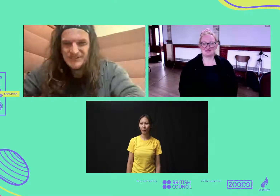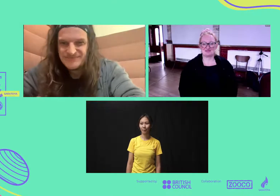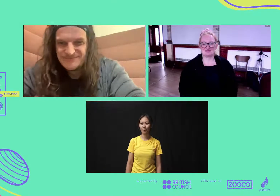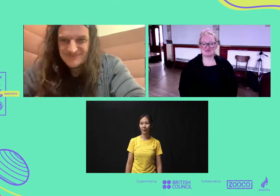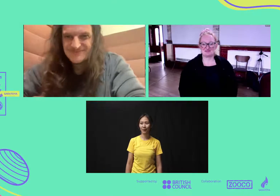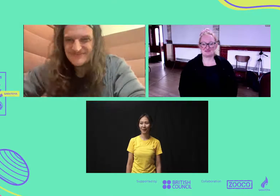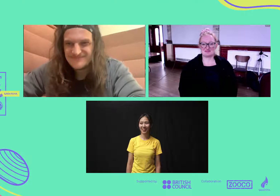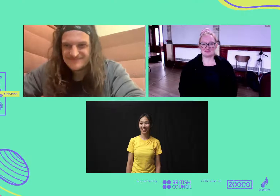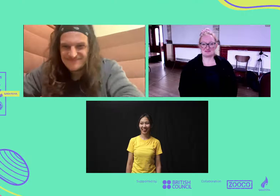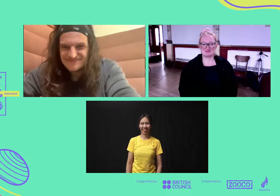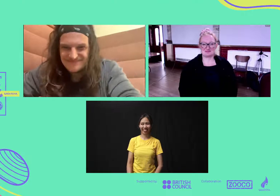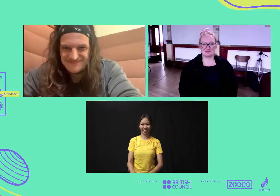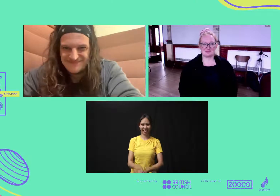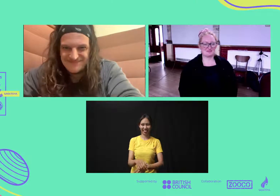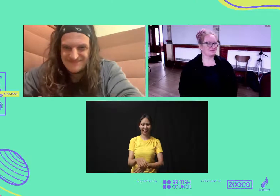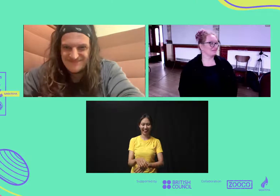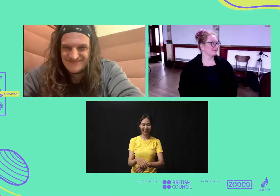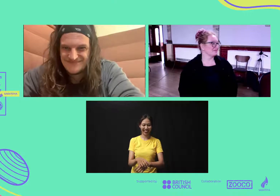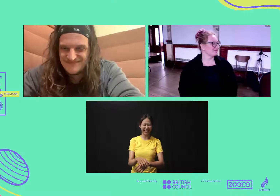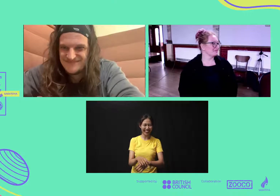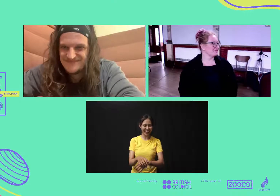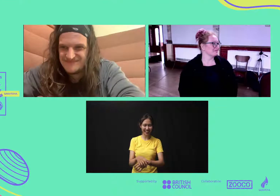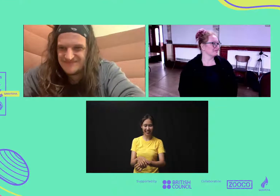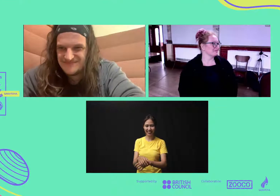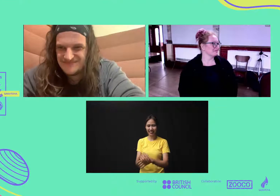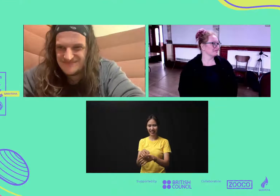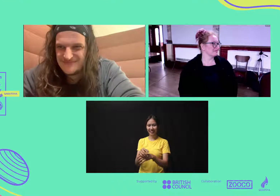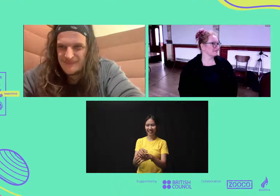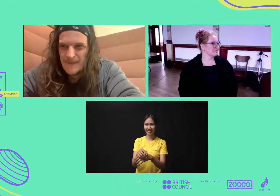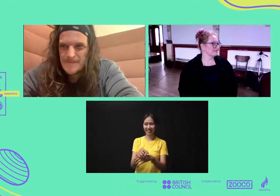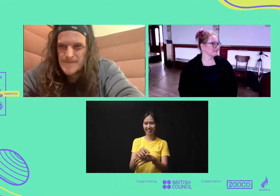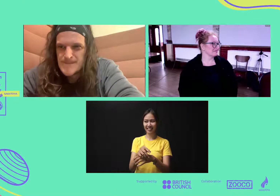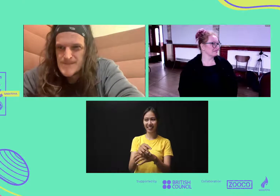Okay, in your own time, whenever you're ready, you go.